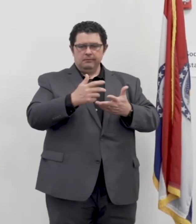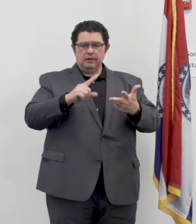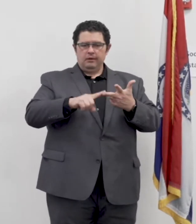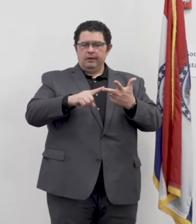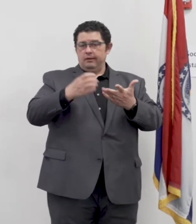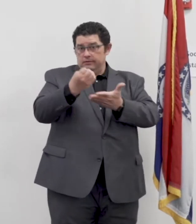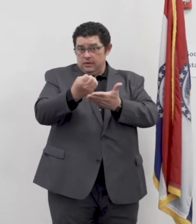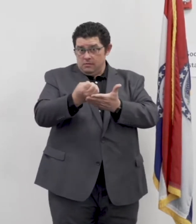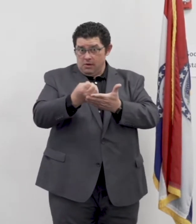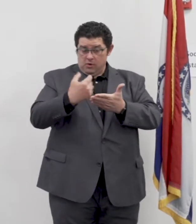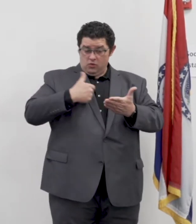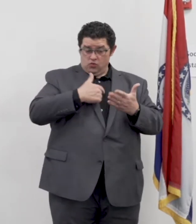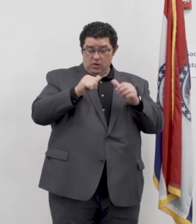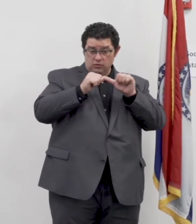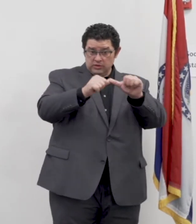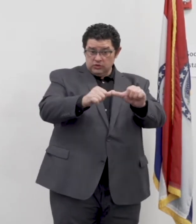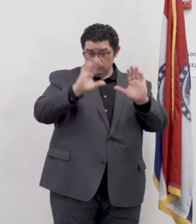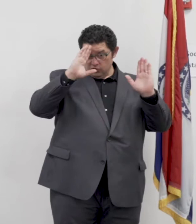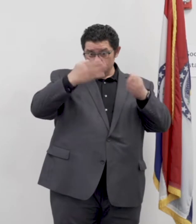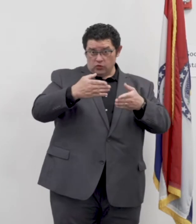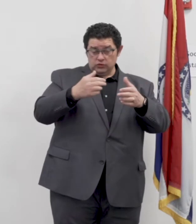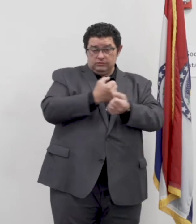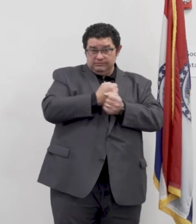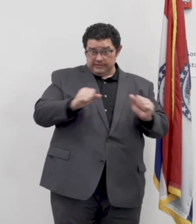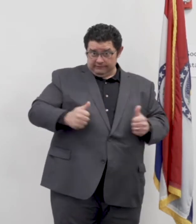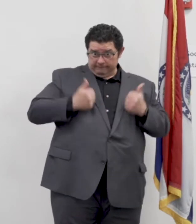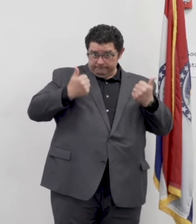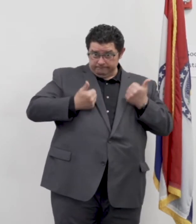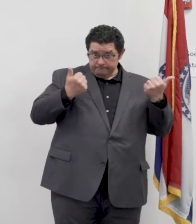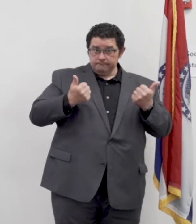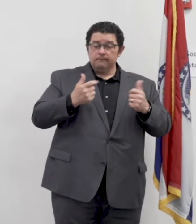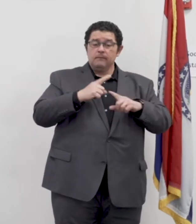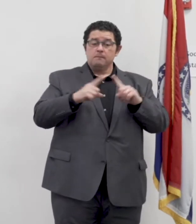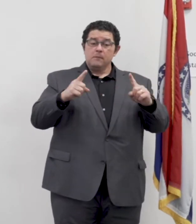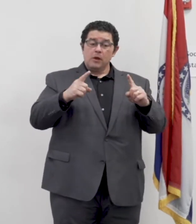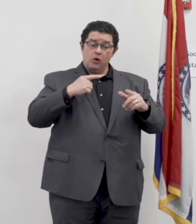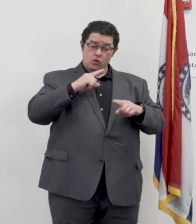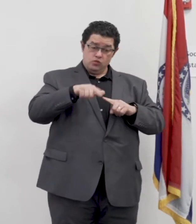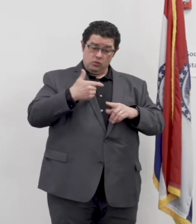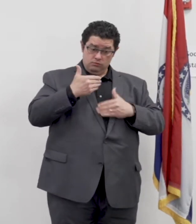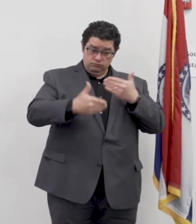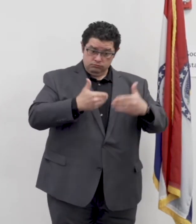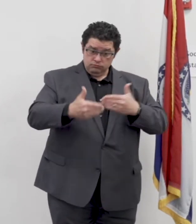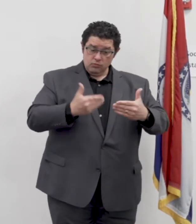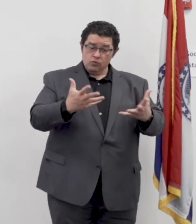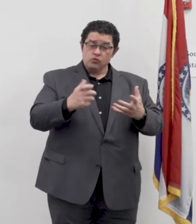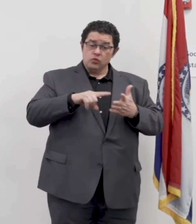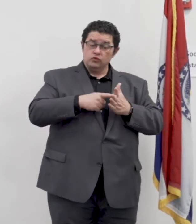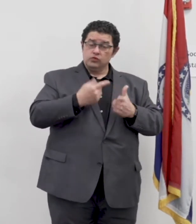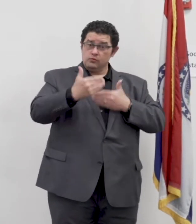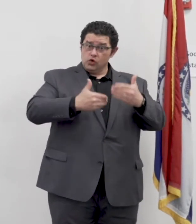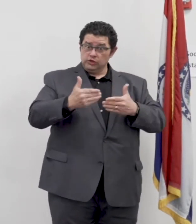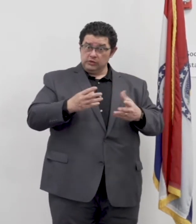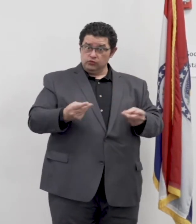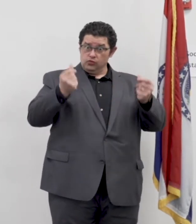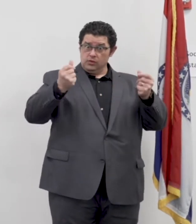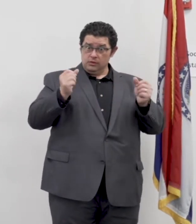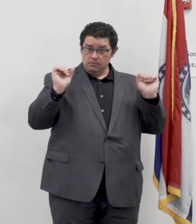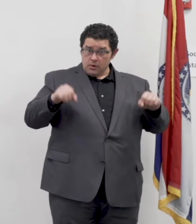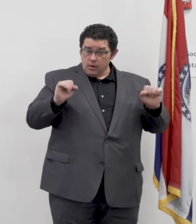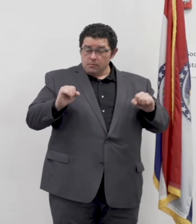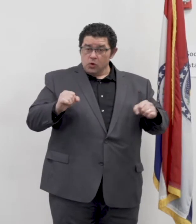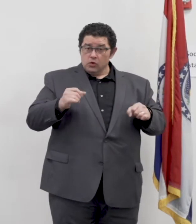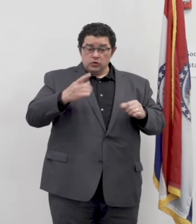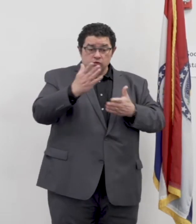focused on saving lives, but as we move forward, we want to start the process as quickly as possible to start getting some of